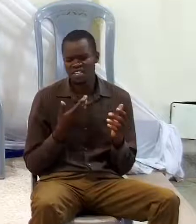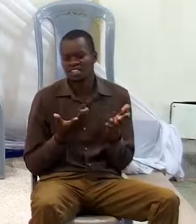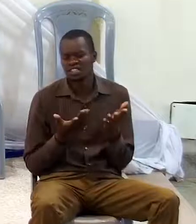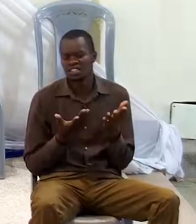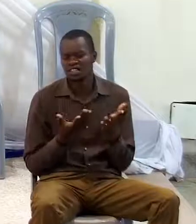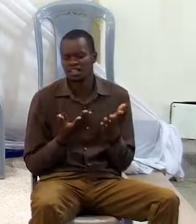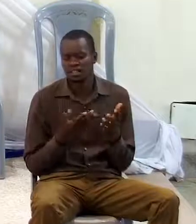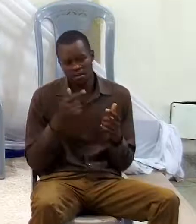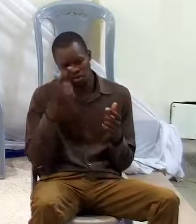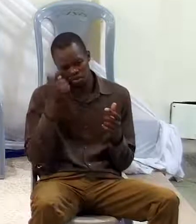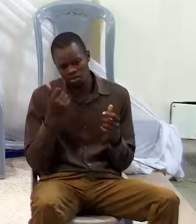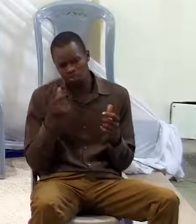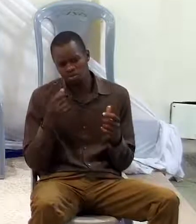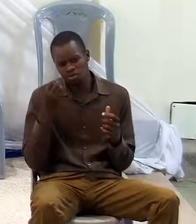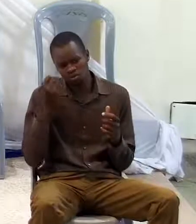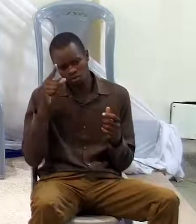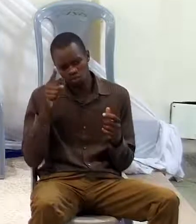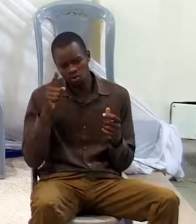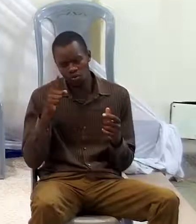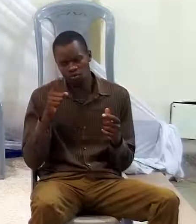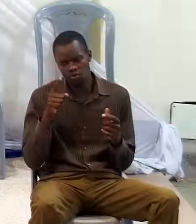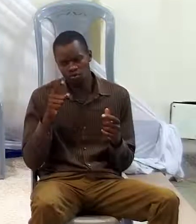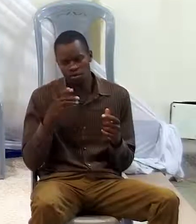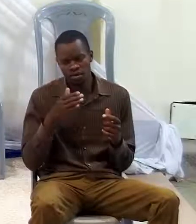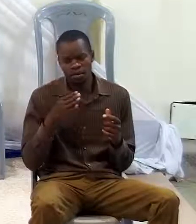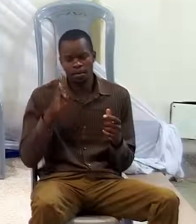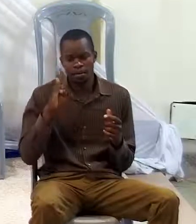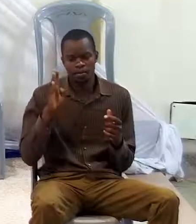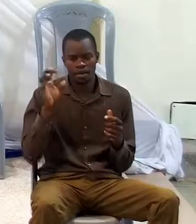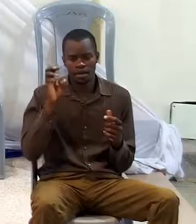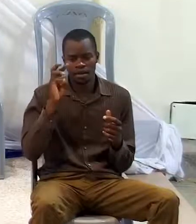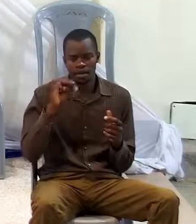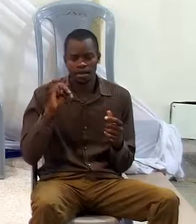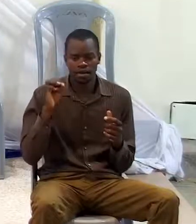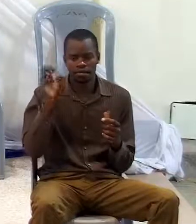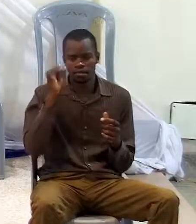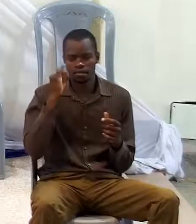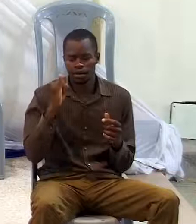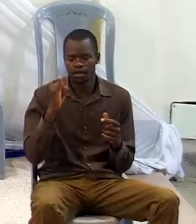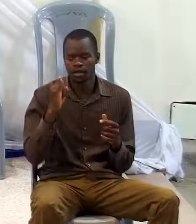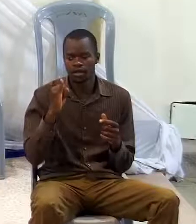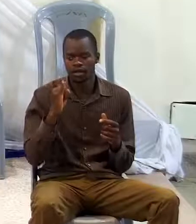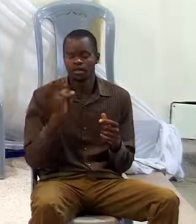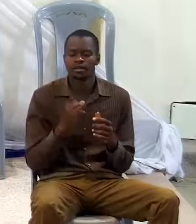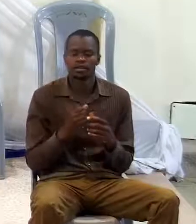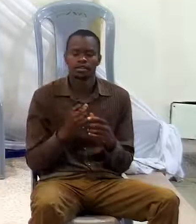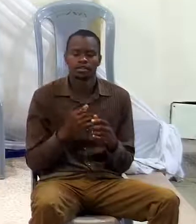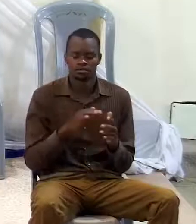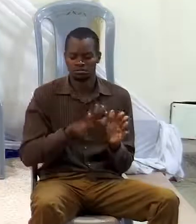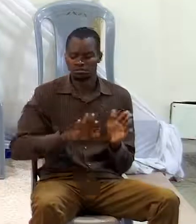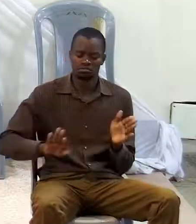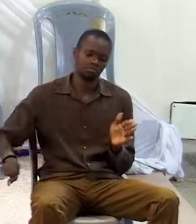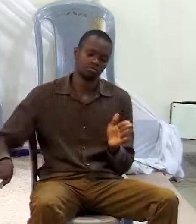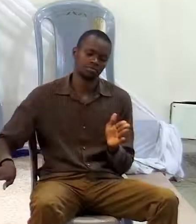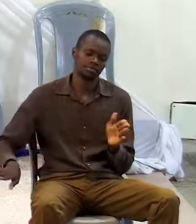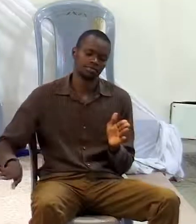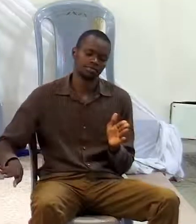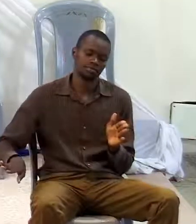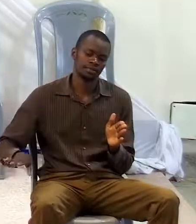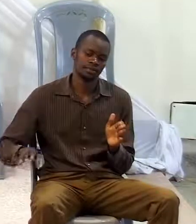my BMI, body mass index, let me put aside the carbohydrates. Then I concentrate